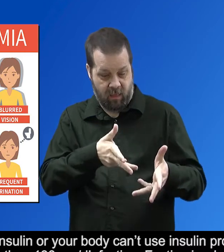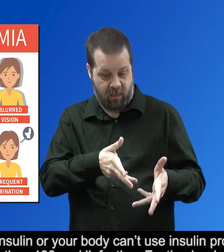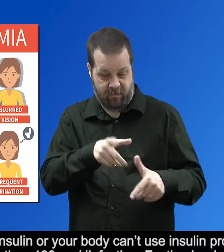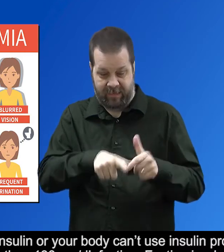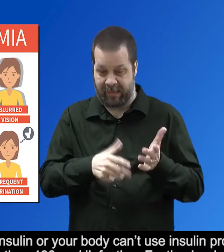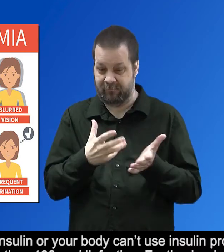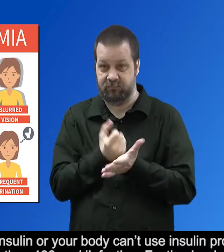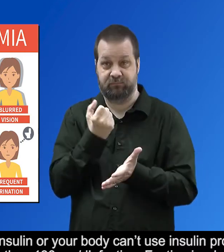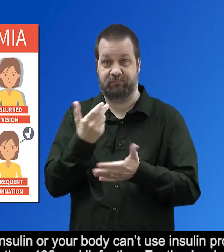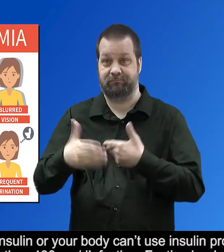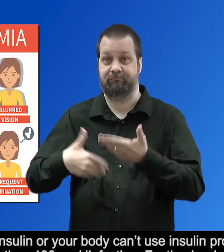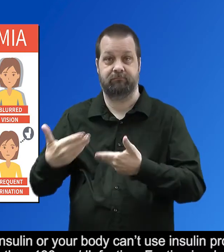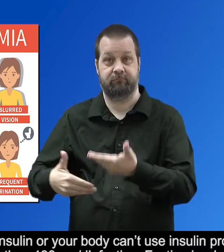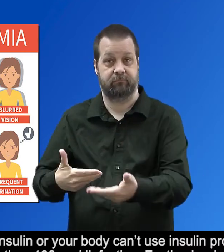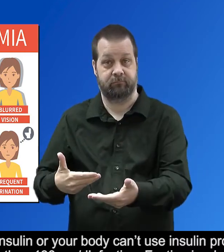use insulin properly.